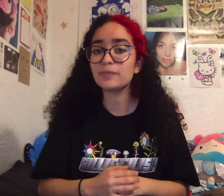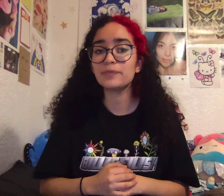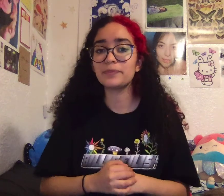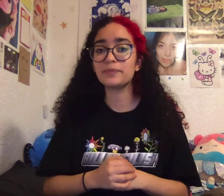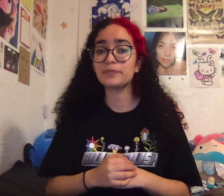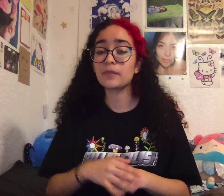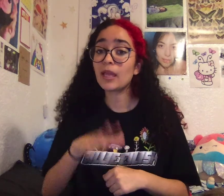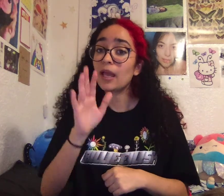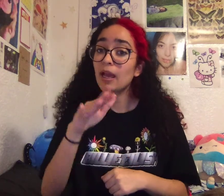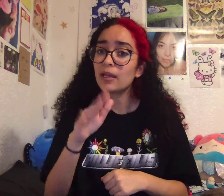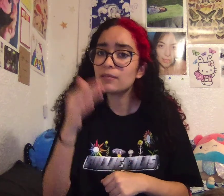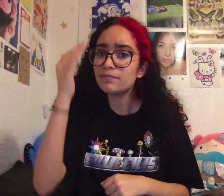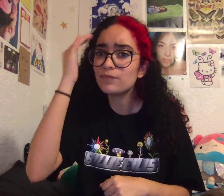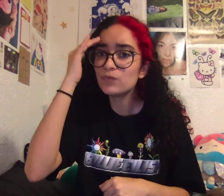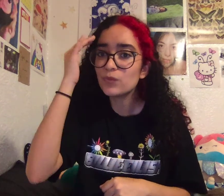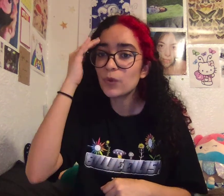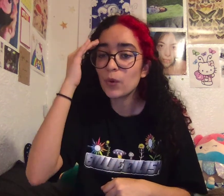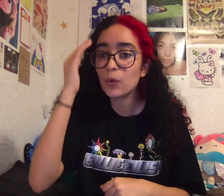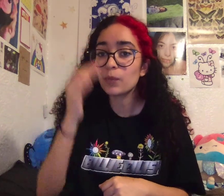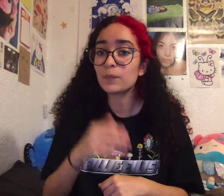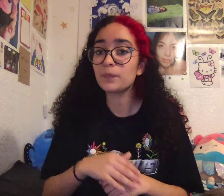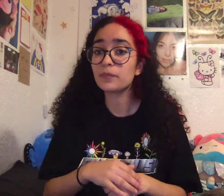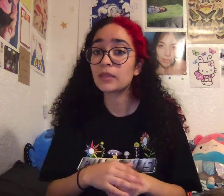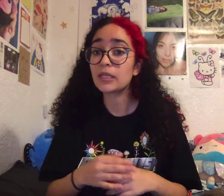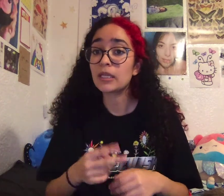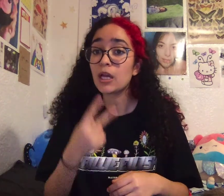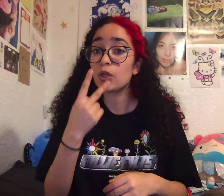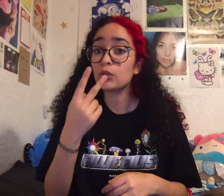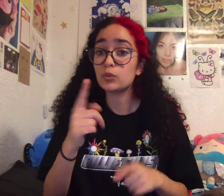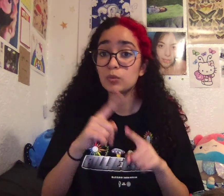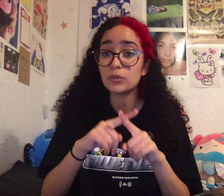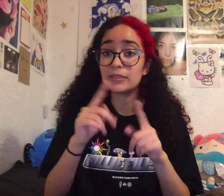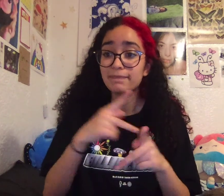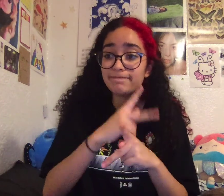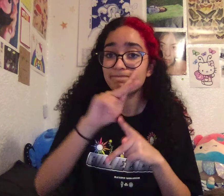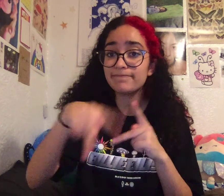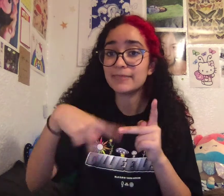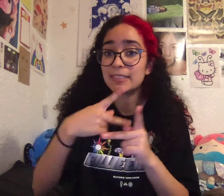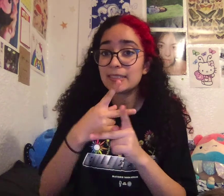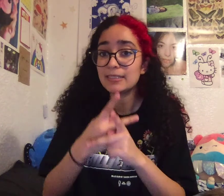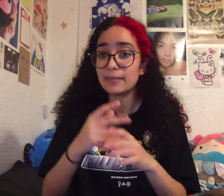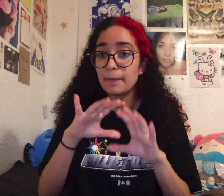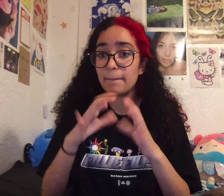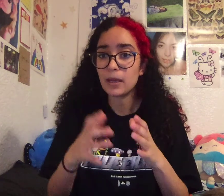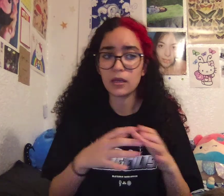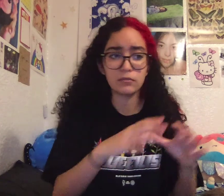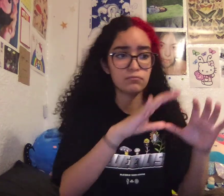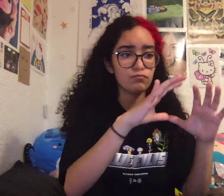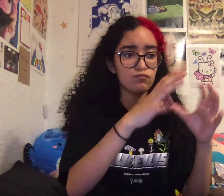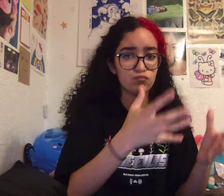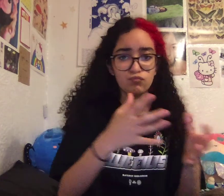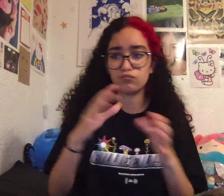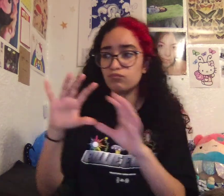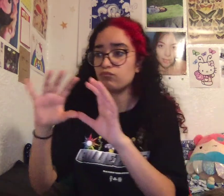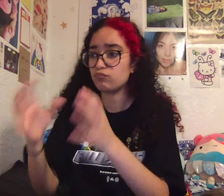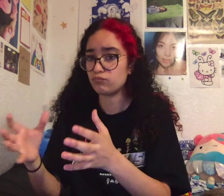Hey, did you know there are 2 types of planets? Yeah, it's really interesting. There are